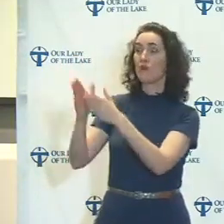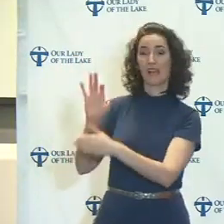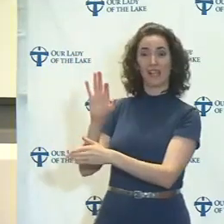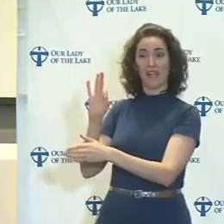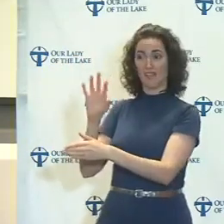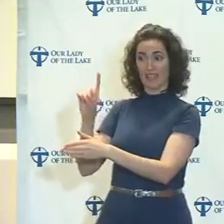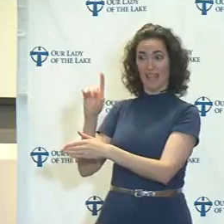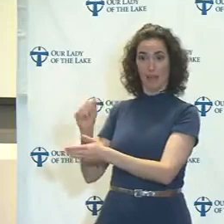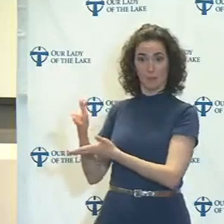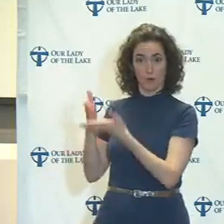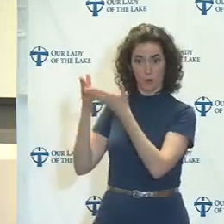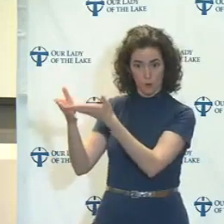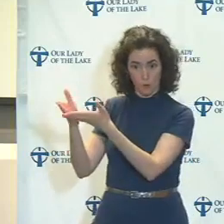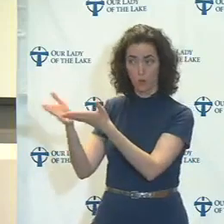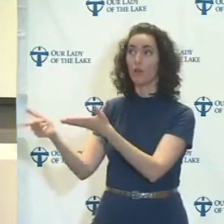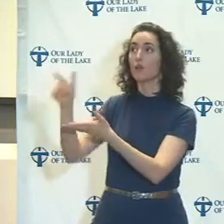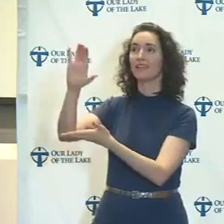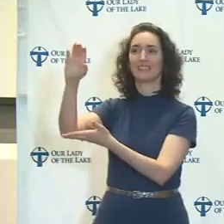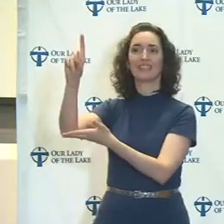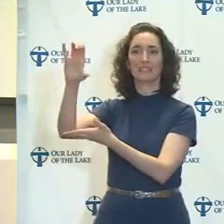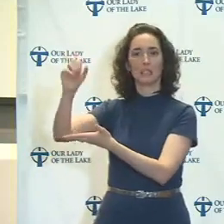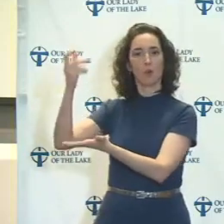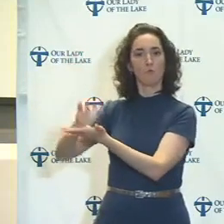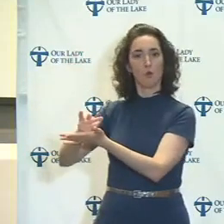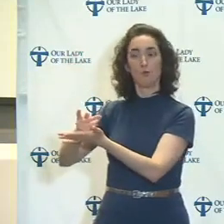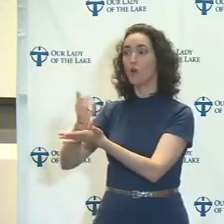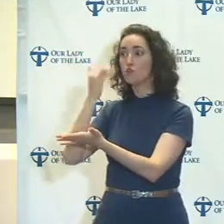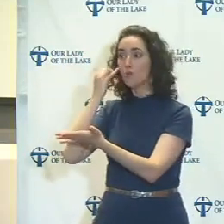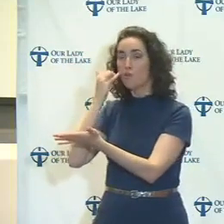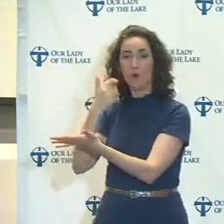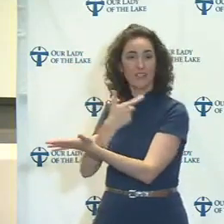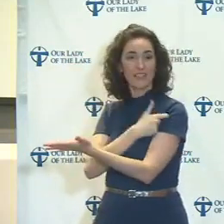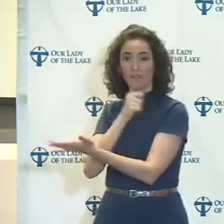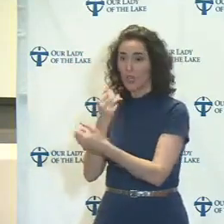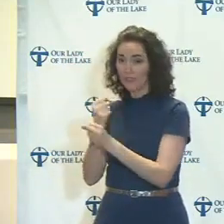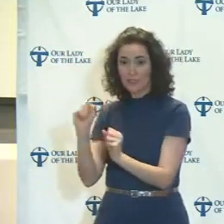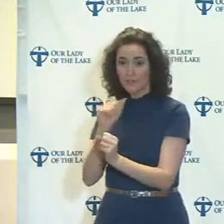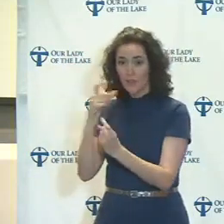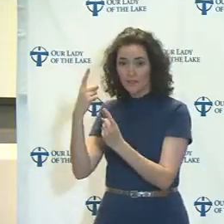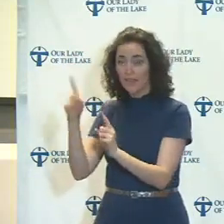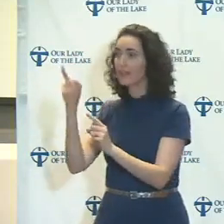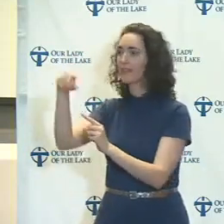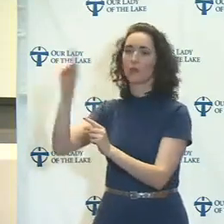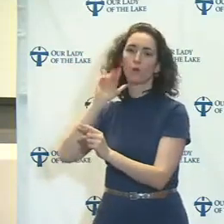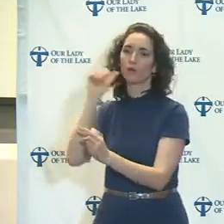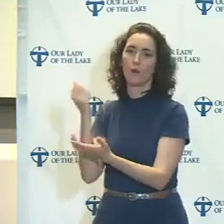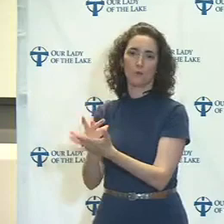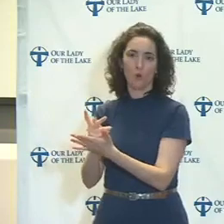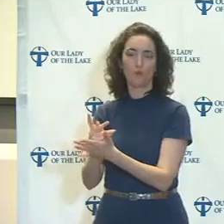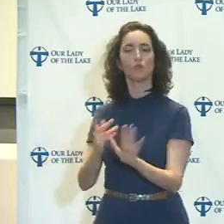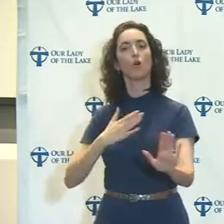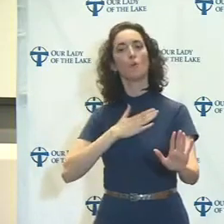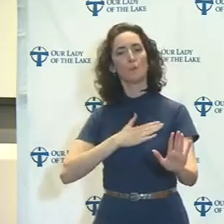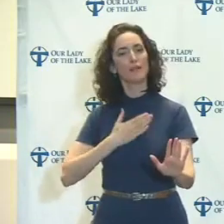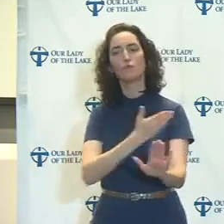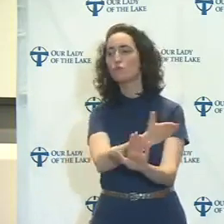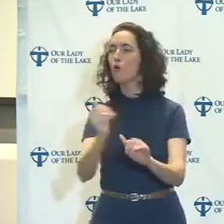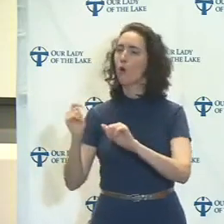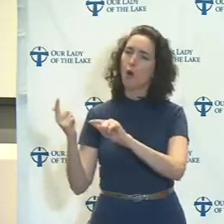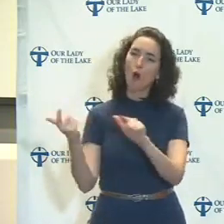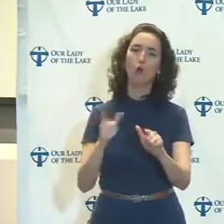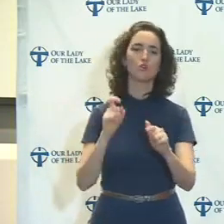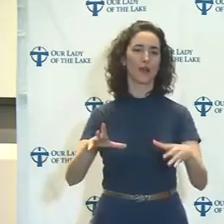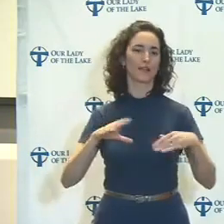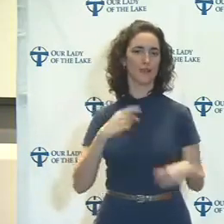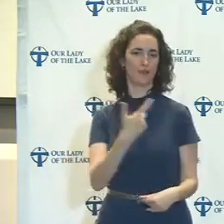that had these drugs not been safe and effective. And so I encourage everyone to be vaccinated when you're able